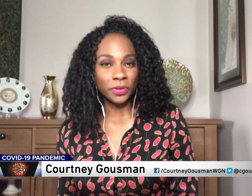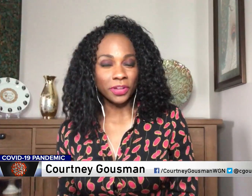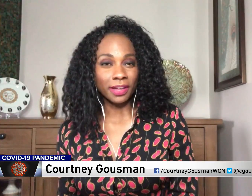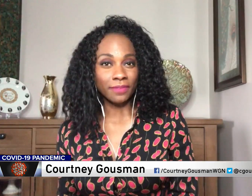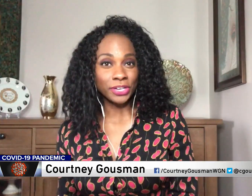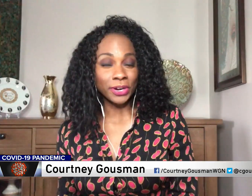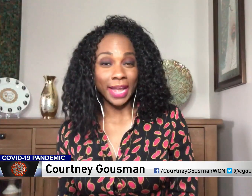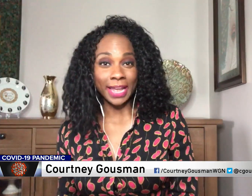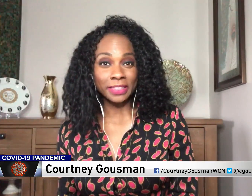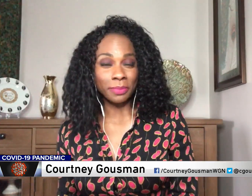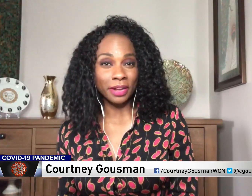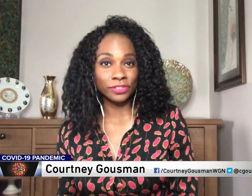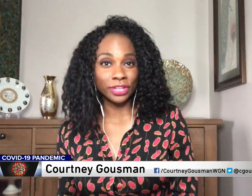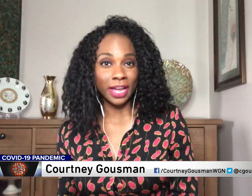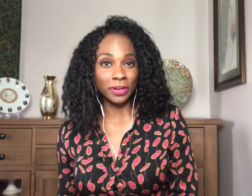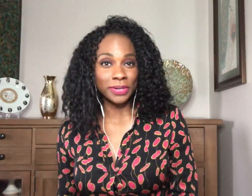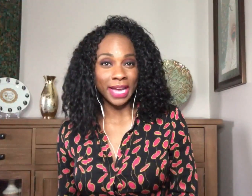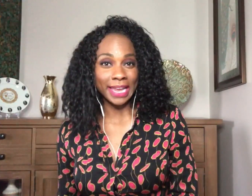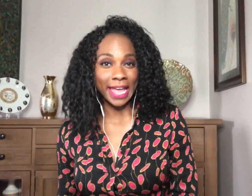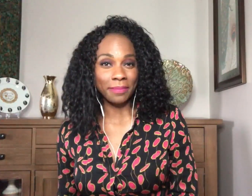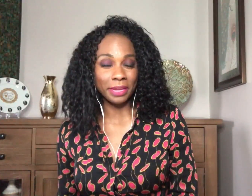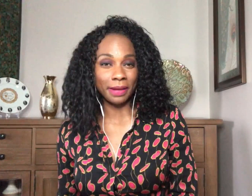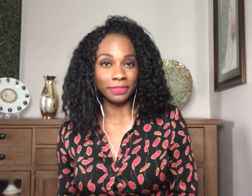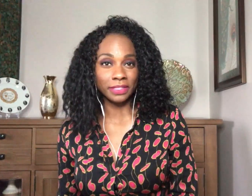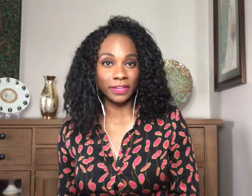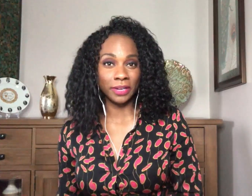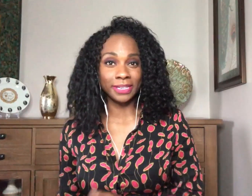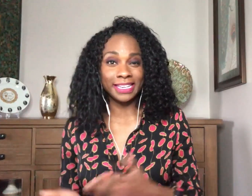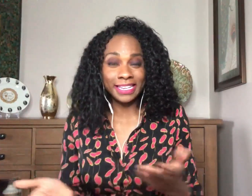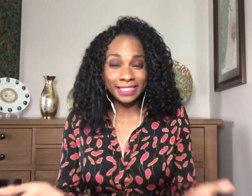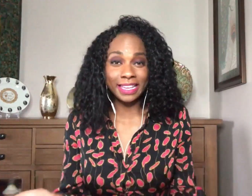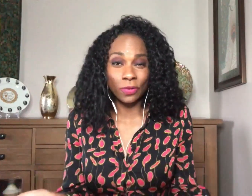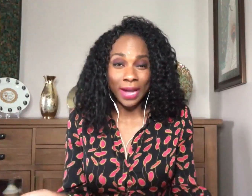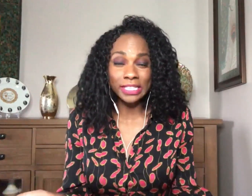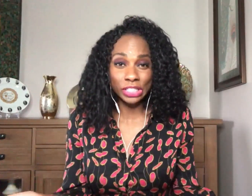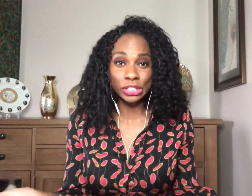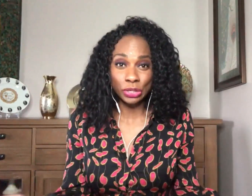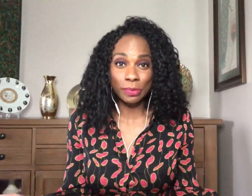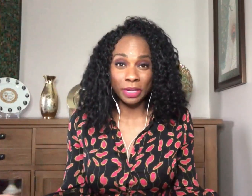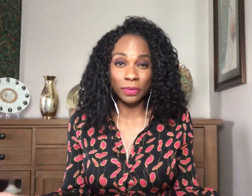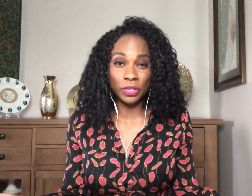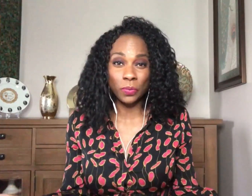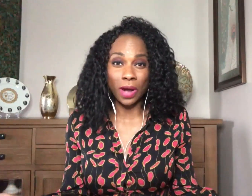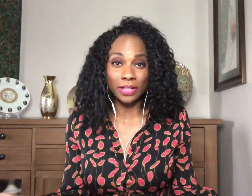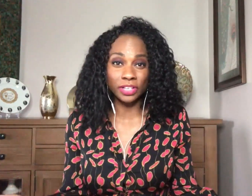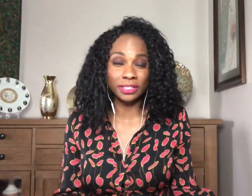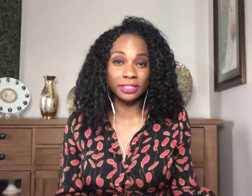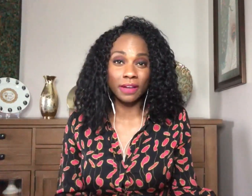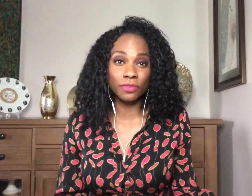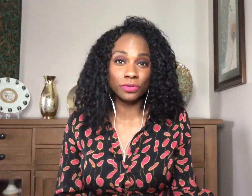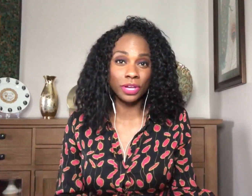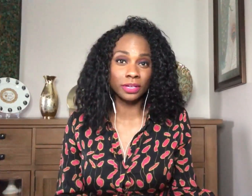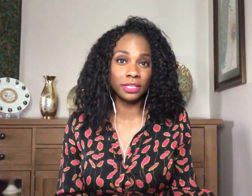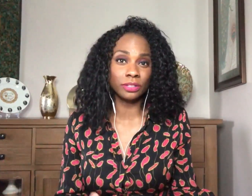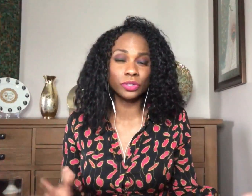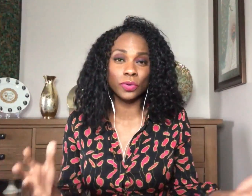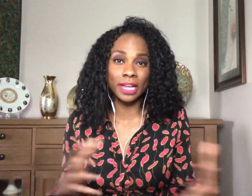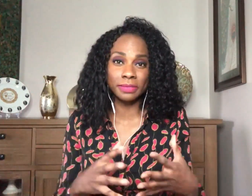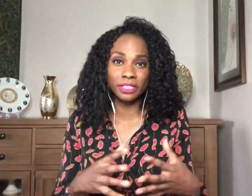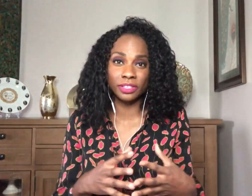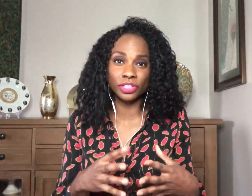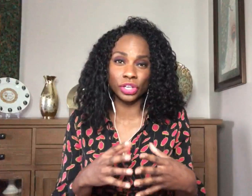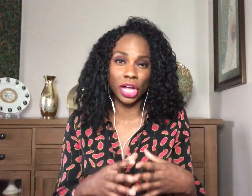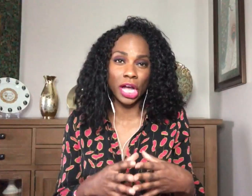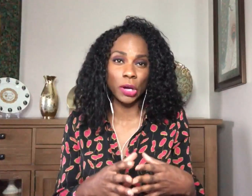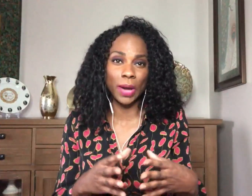Hey, Robin, you know the governor and the mayor of Chicago not happy about this video. It is quite disturbing when you watch it. Several young adults